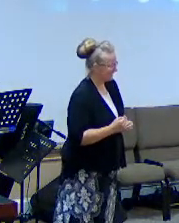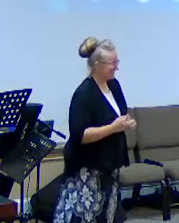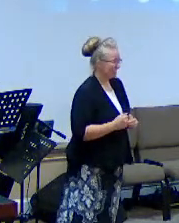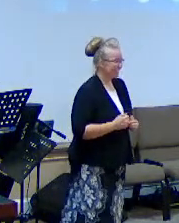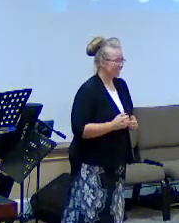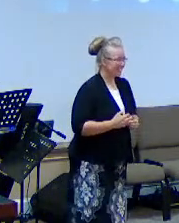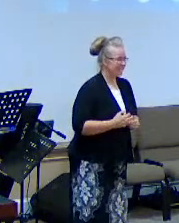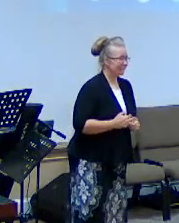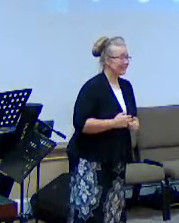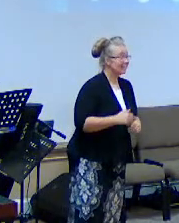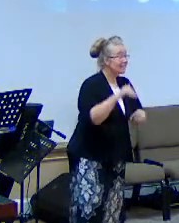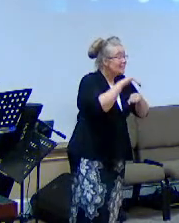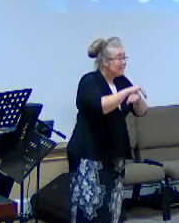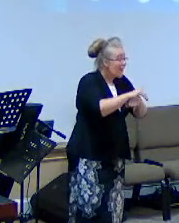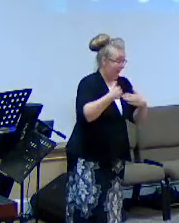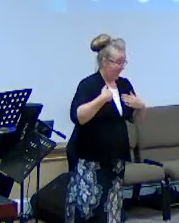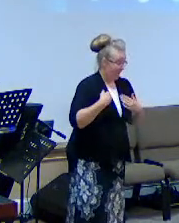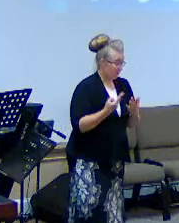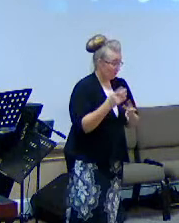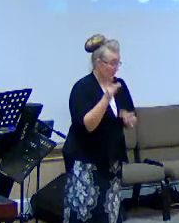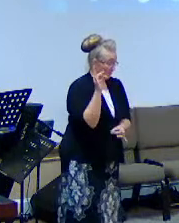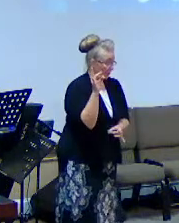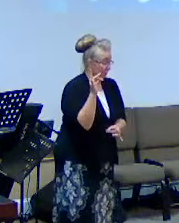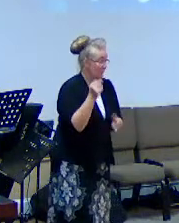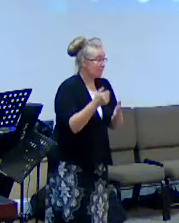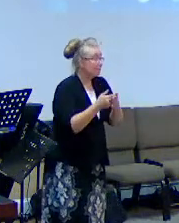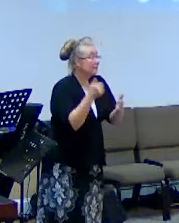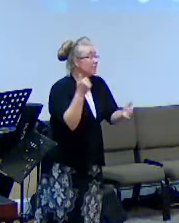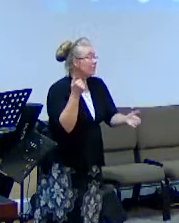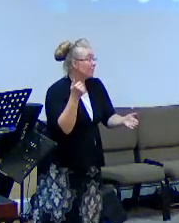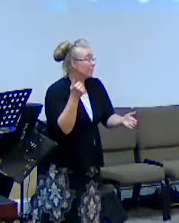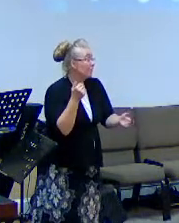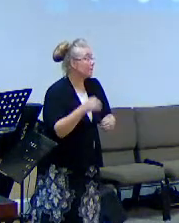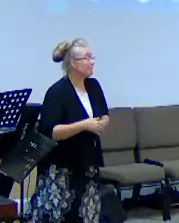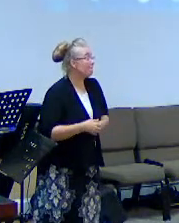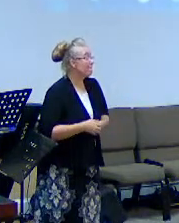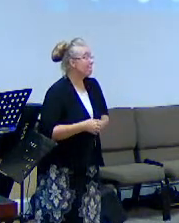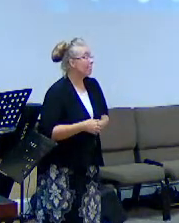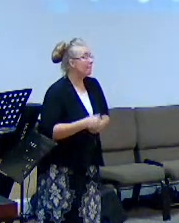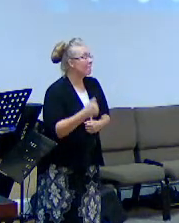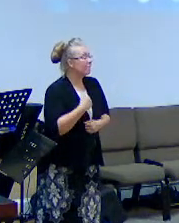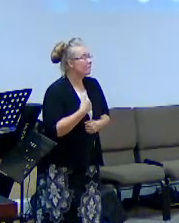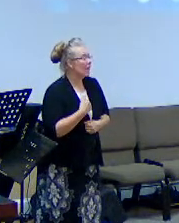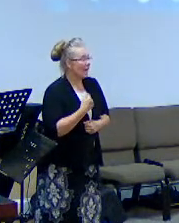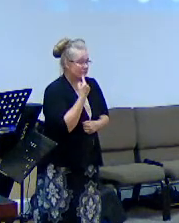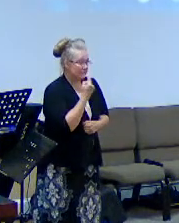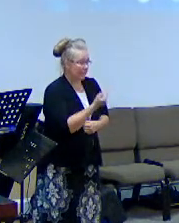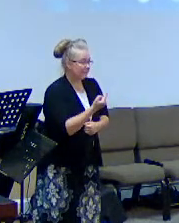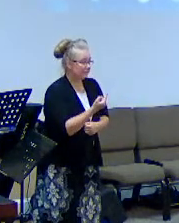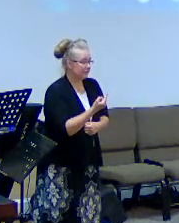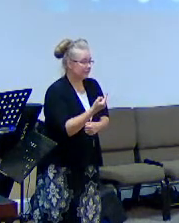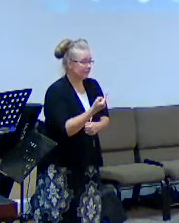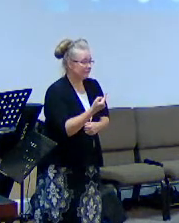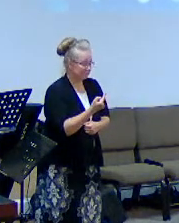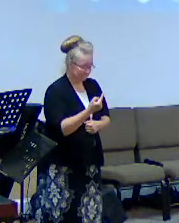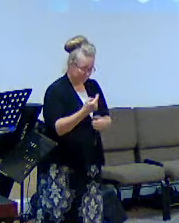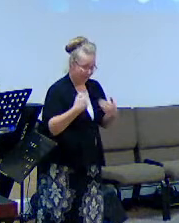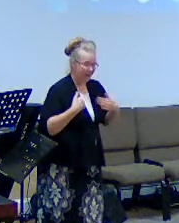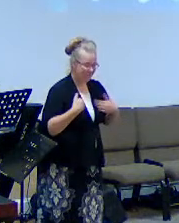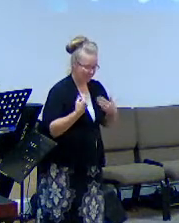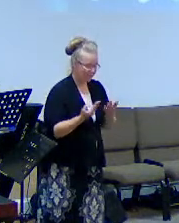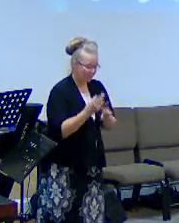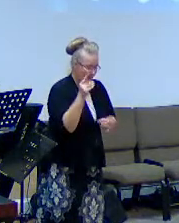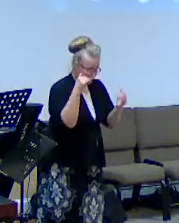So the night I got the Holy Ghost beforehand, I said I was getting the Holy Ghost that